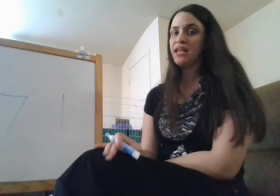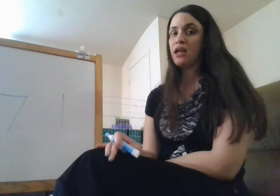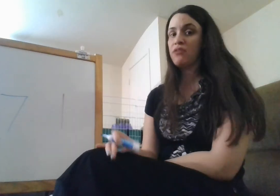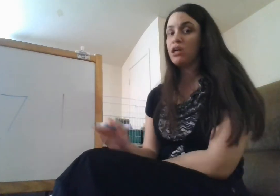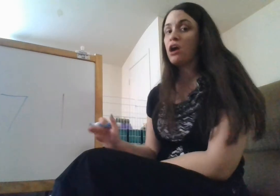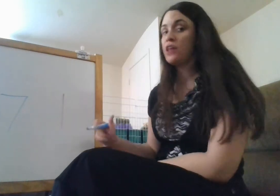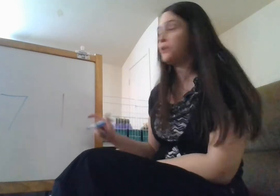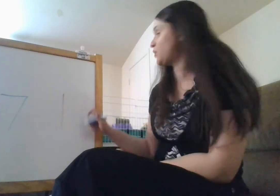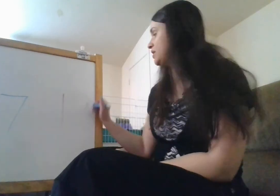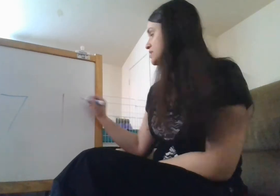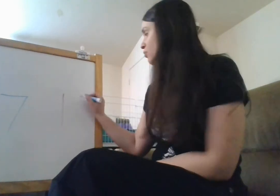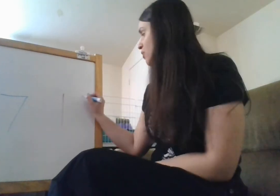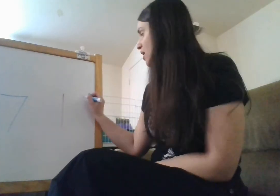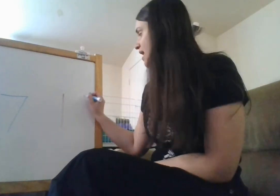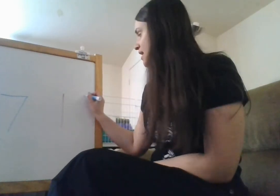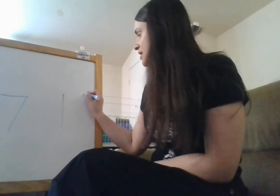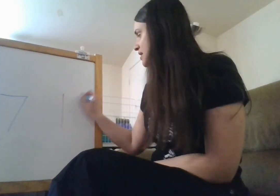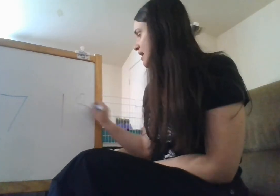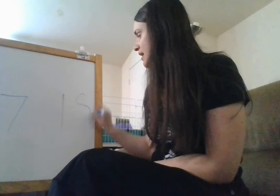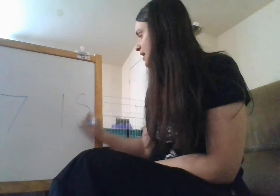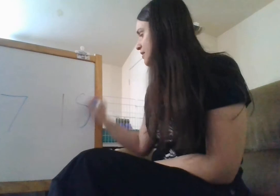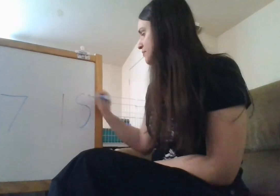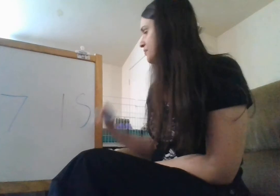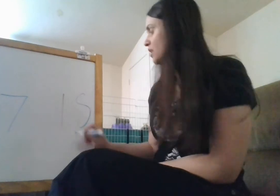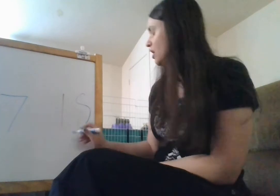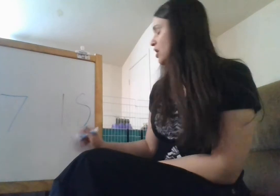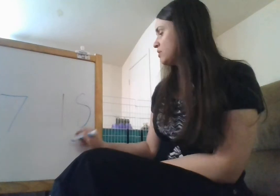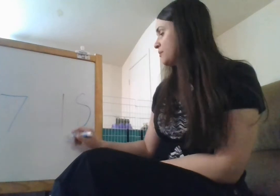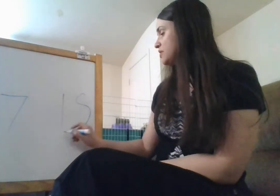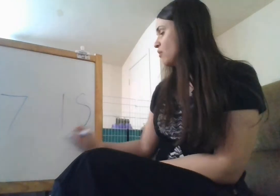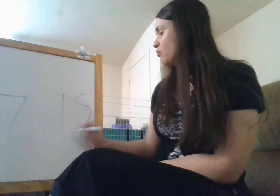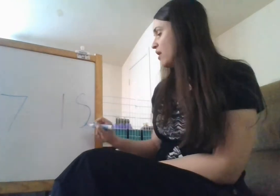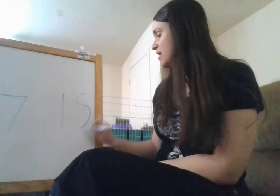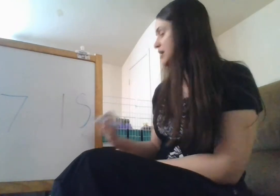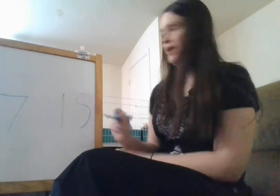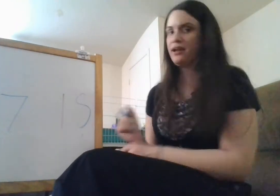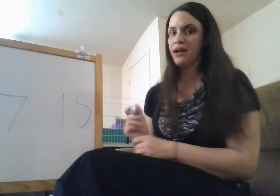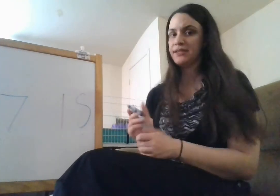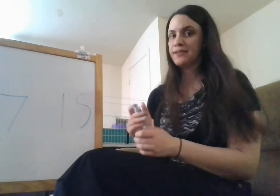And then our other one is a 1 and an 8. What number is a 1 and an 8, guys?